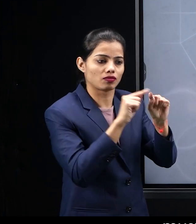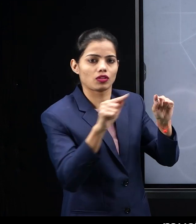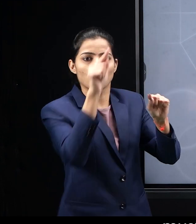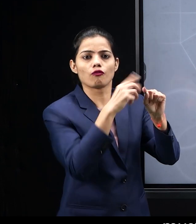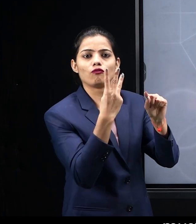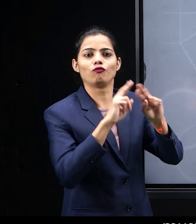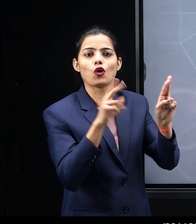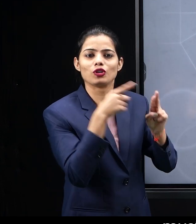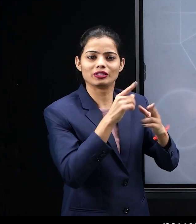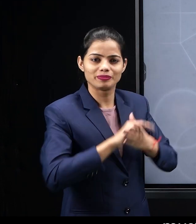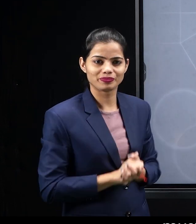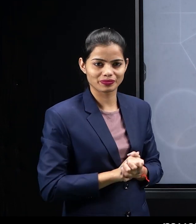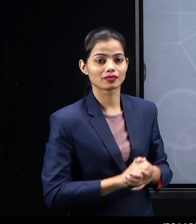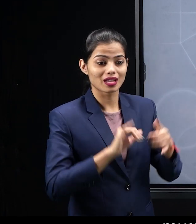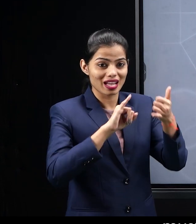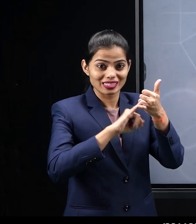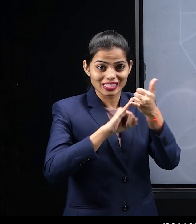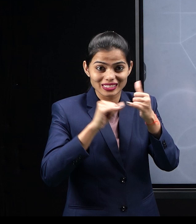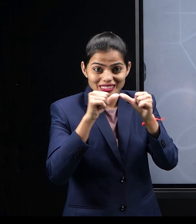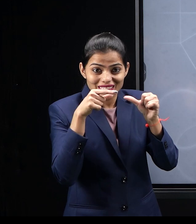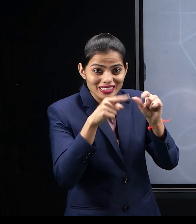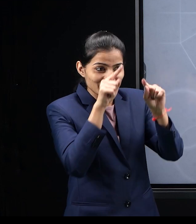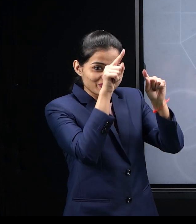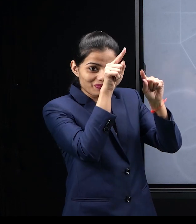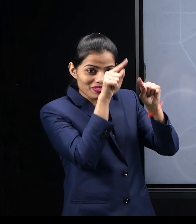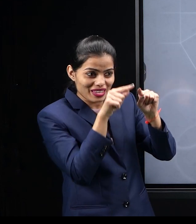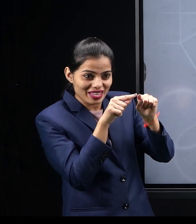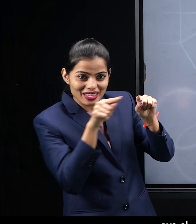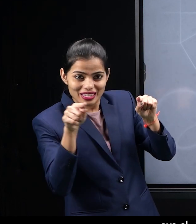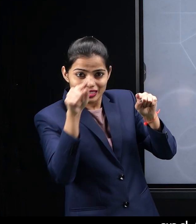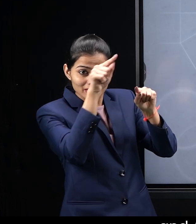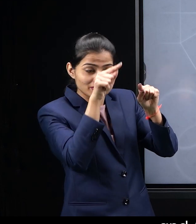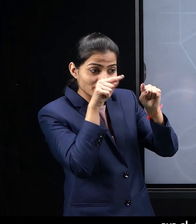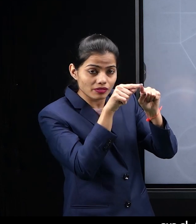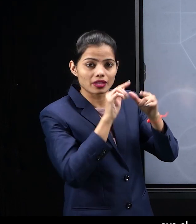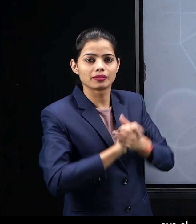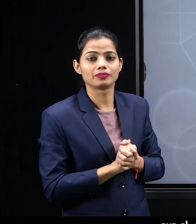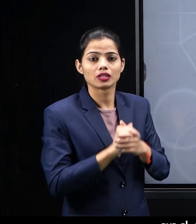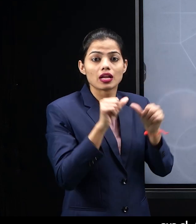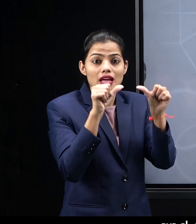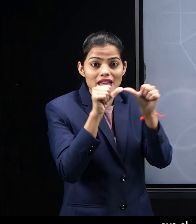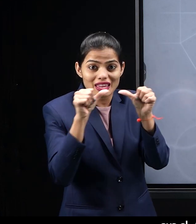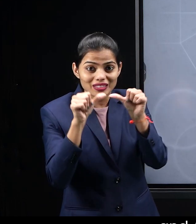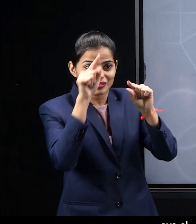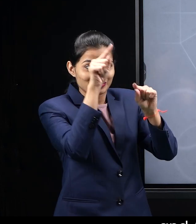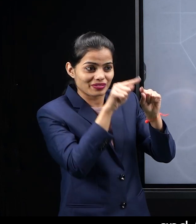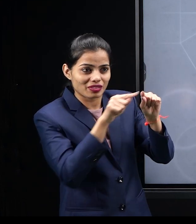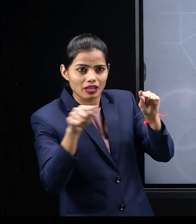Side-side angle and angle, angle, angle are not